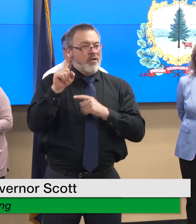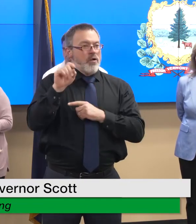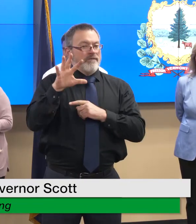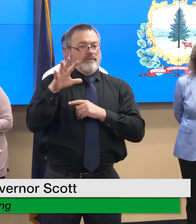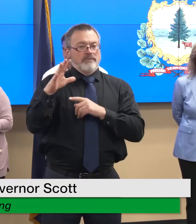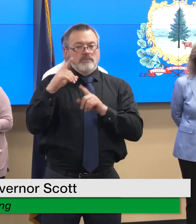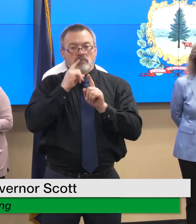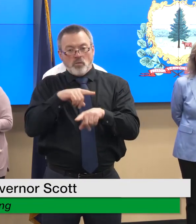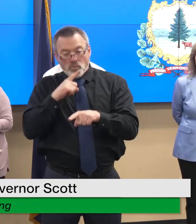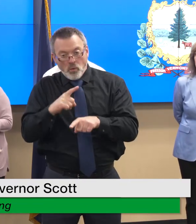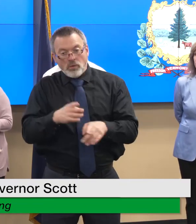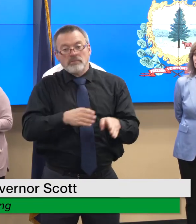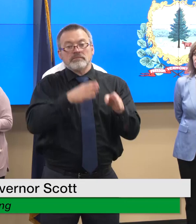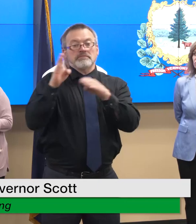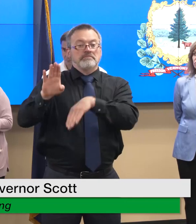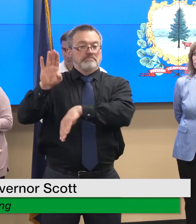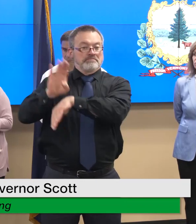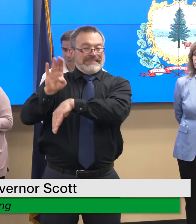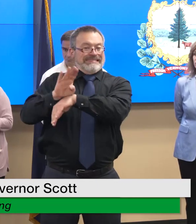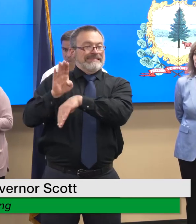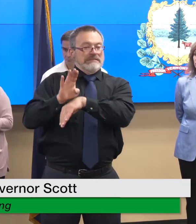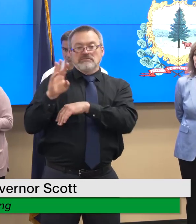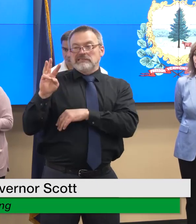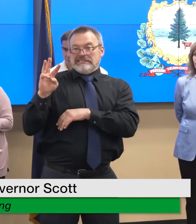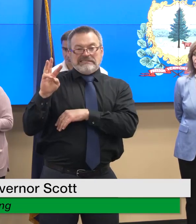businesses from this week's storm.